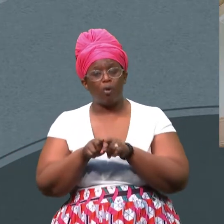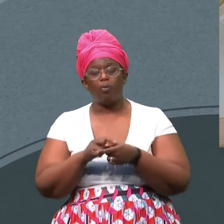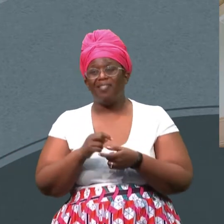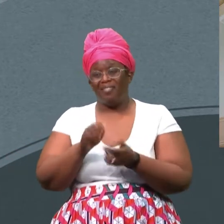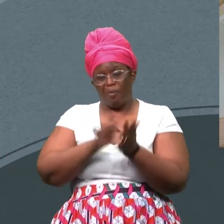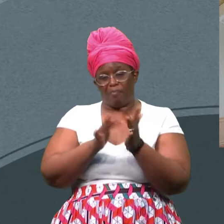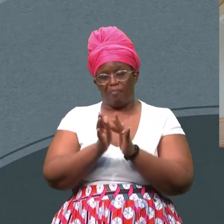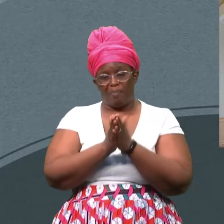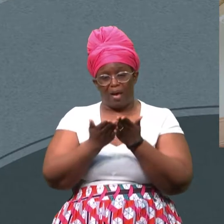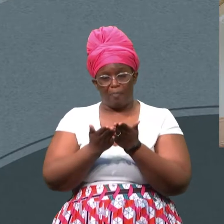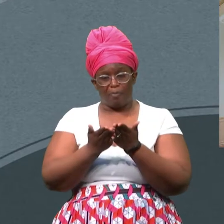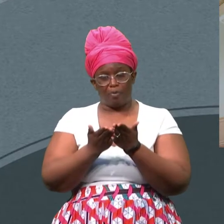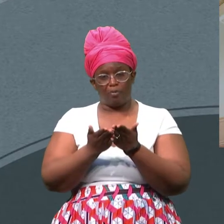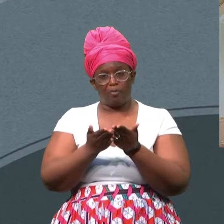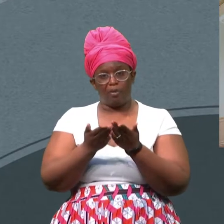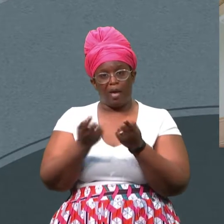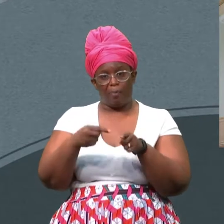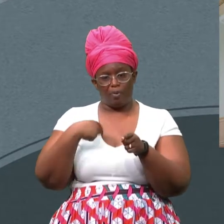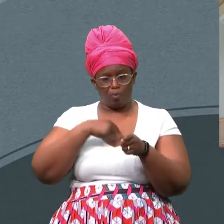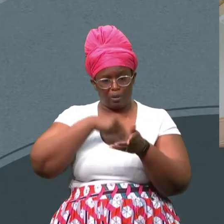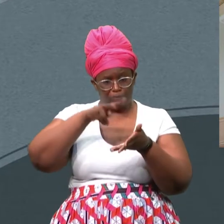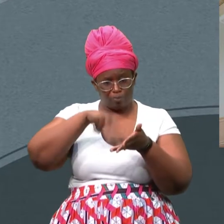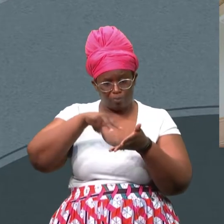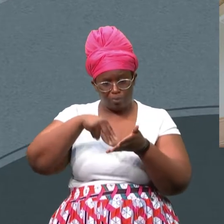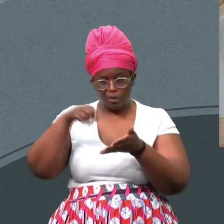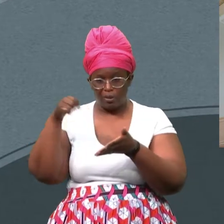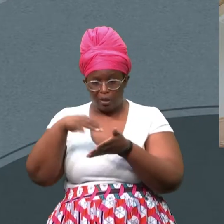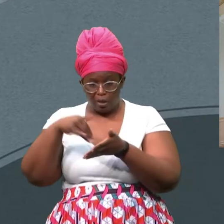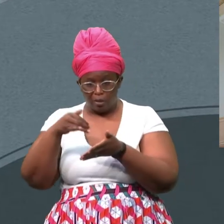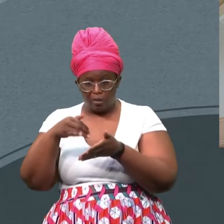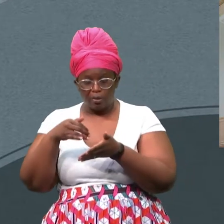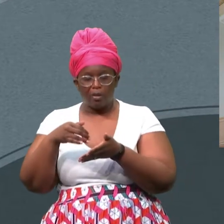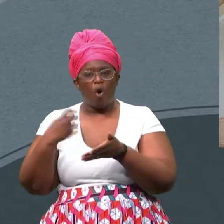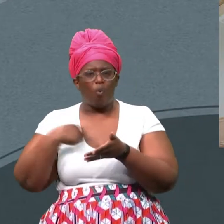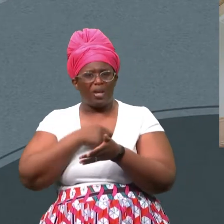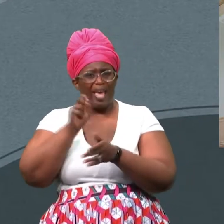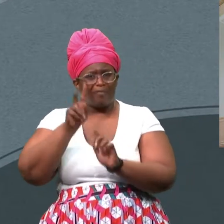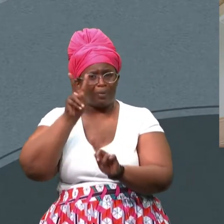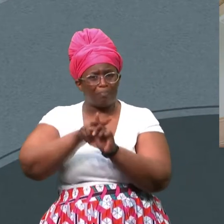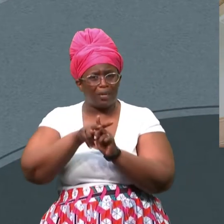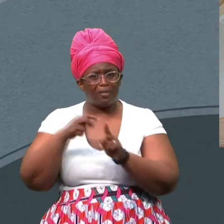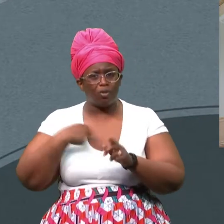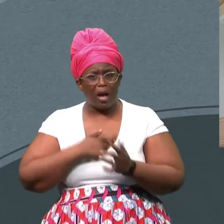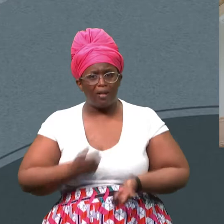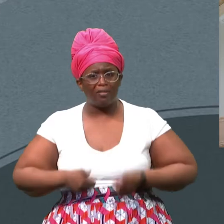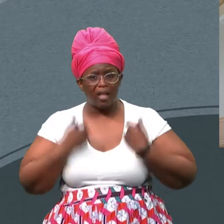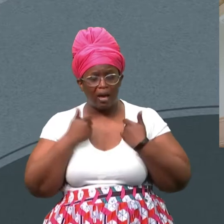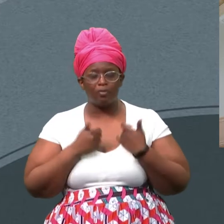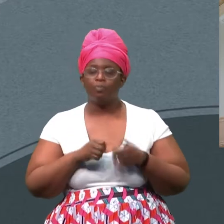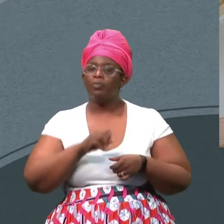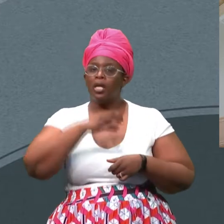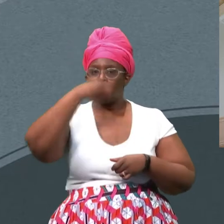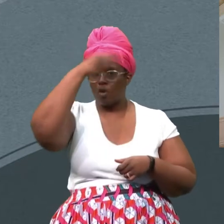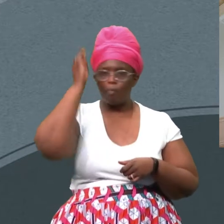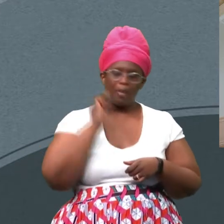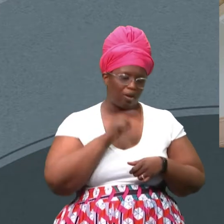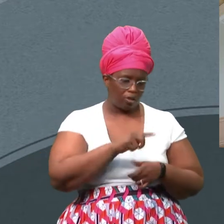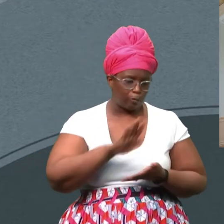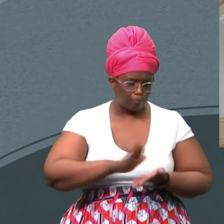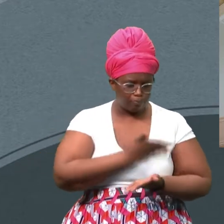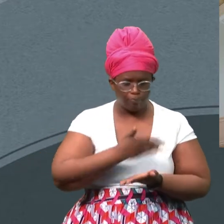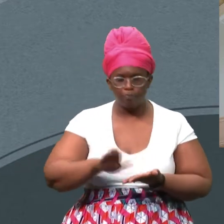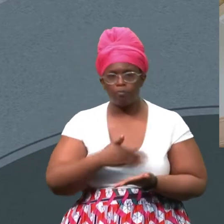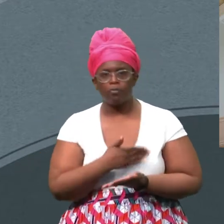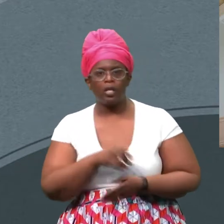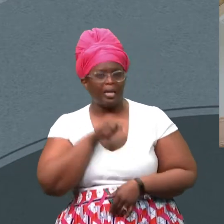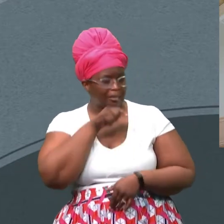word. If you notice, Mary doesn't just understand the word as she is singing this Magnificat, but she